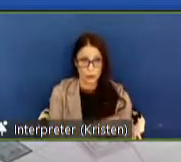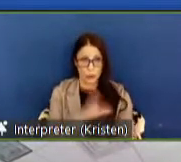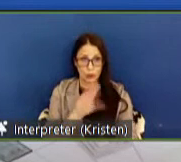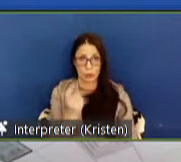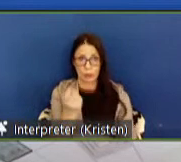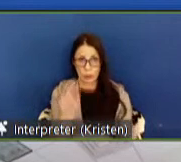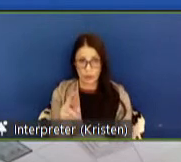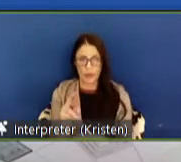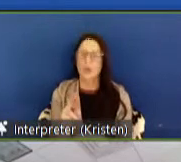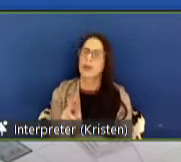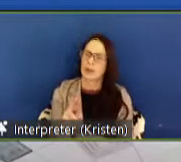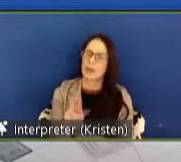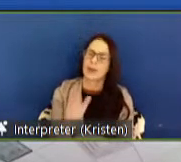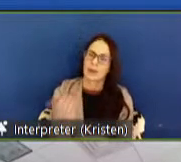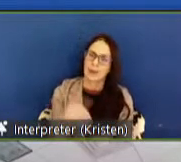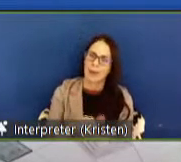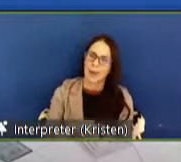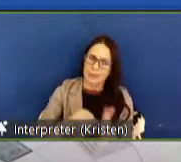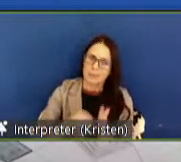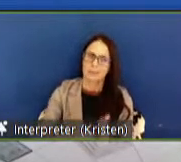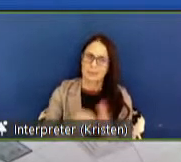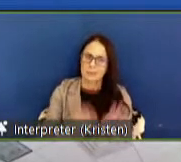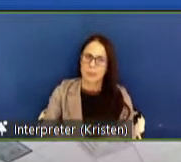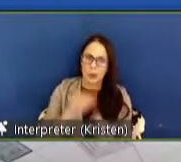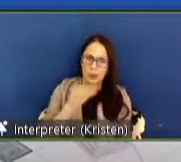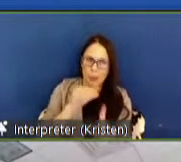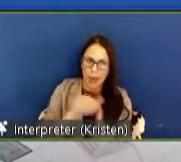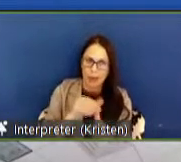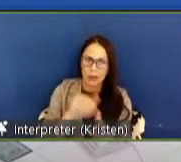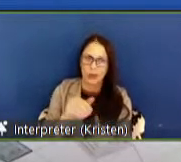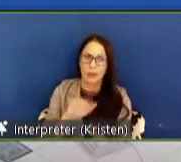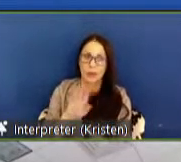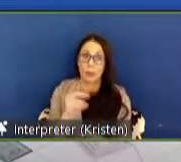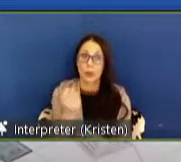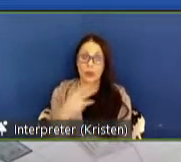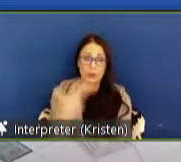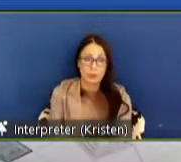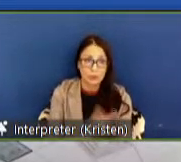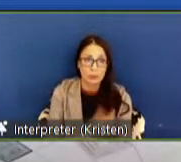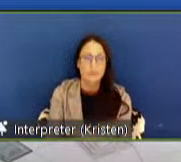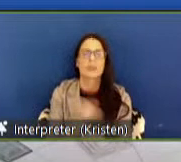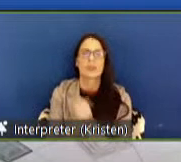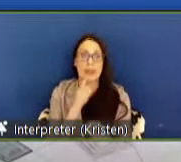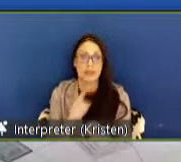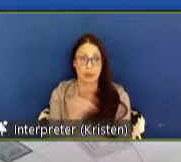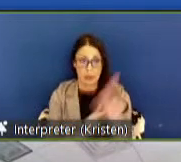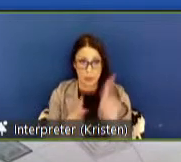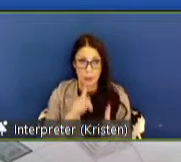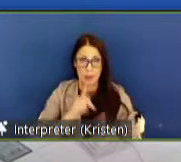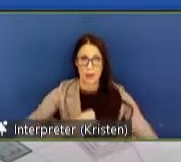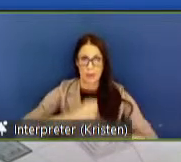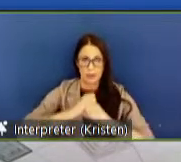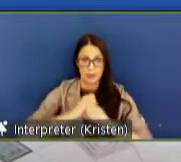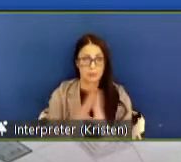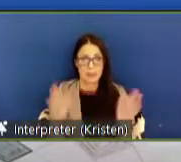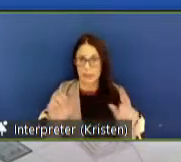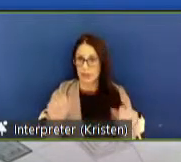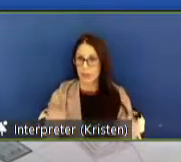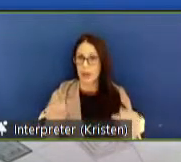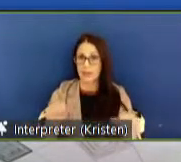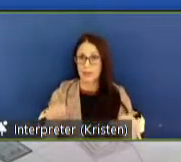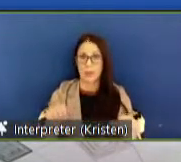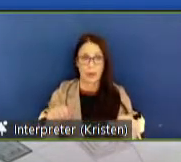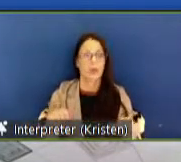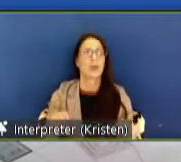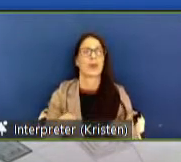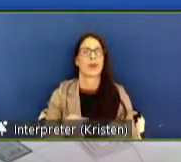reminder of the importance of booster doses to ensure that individuals are protected as much as possible against Omicron